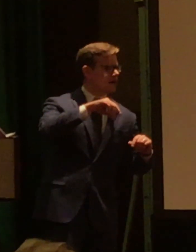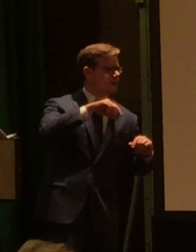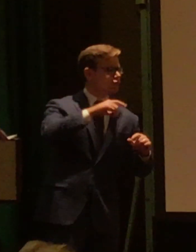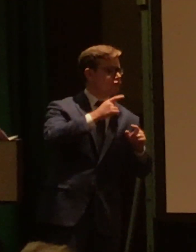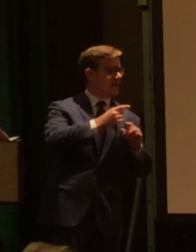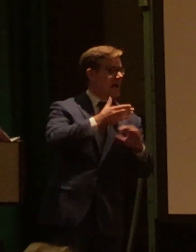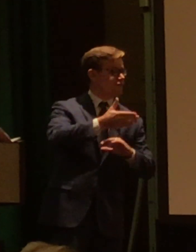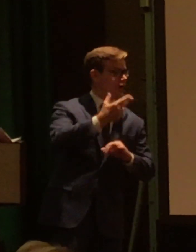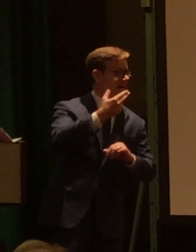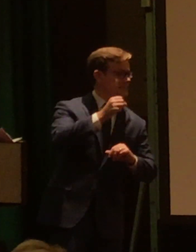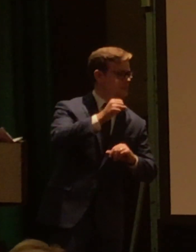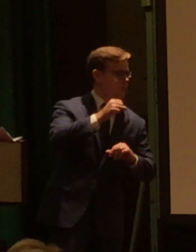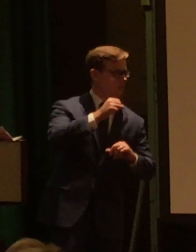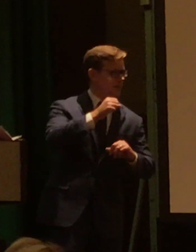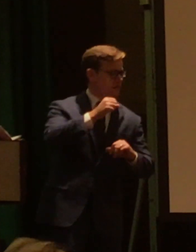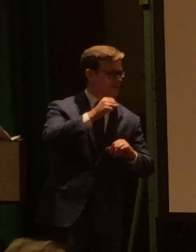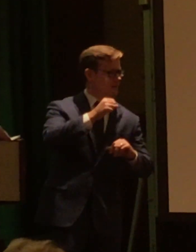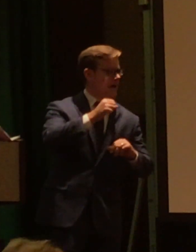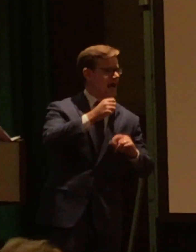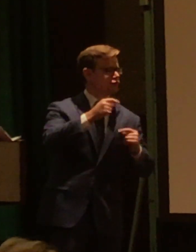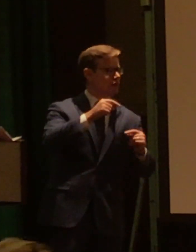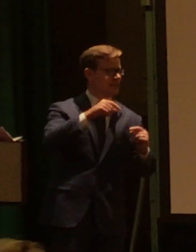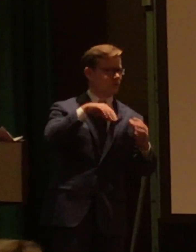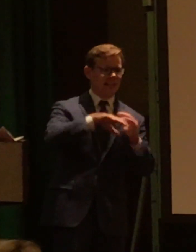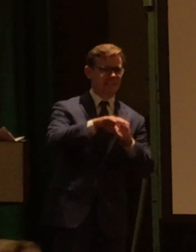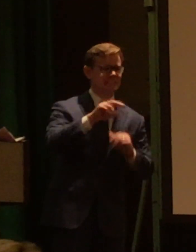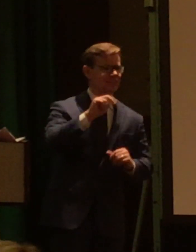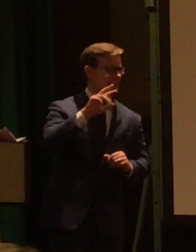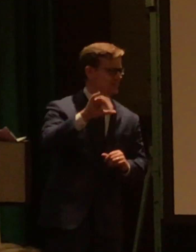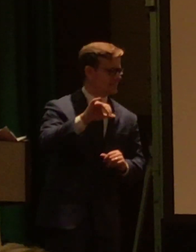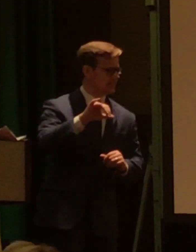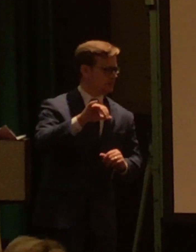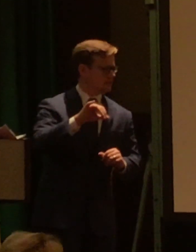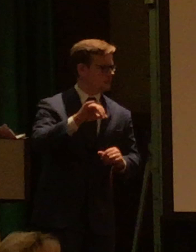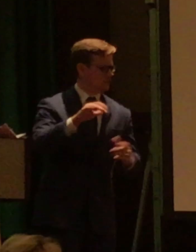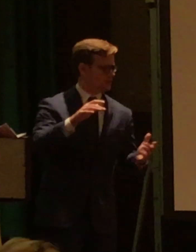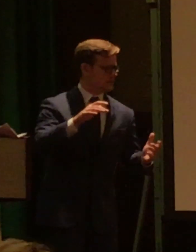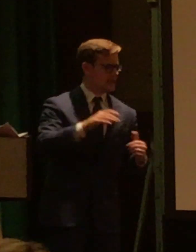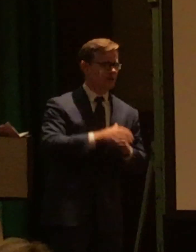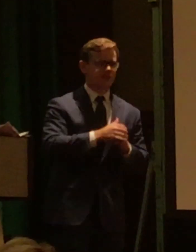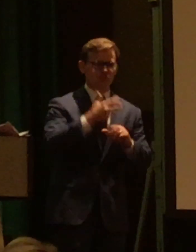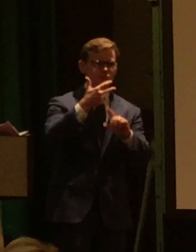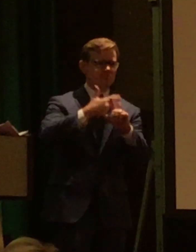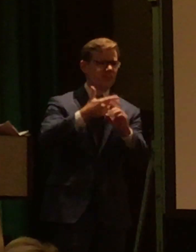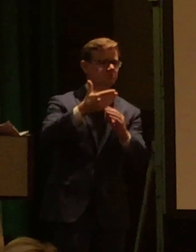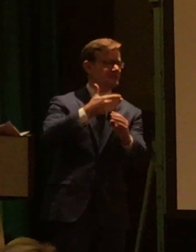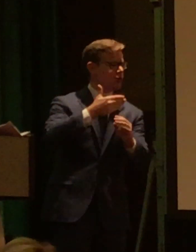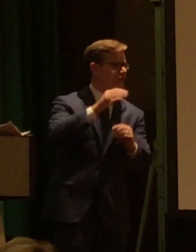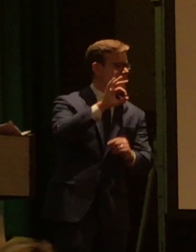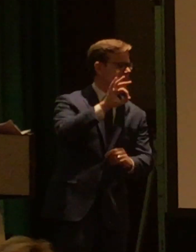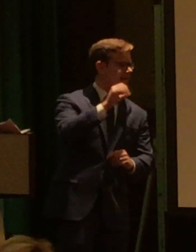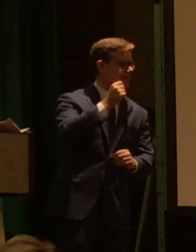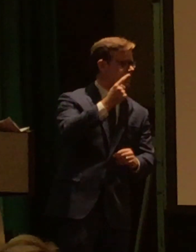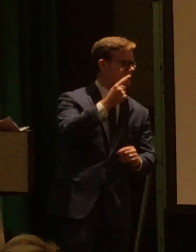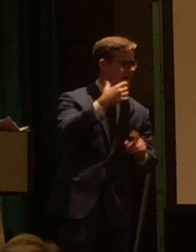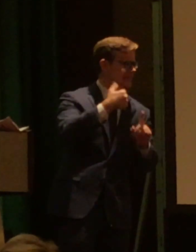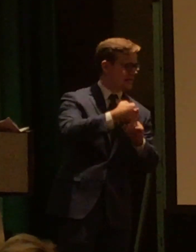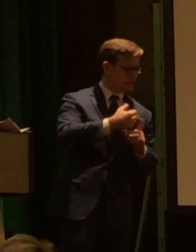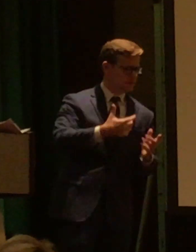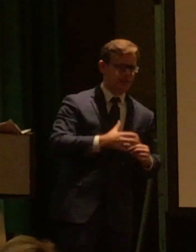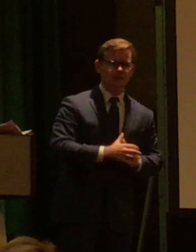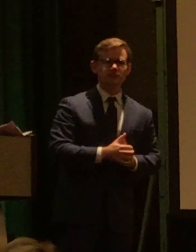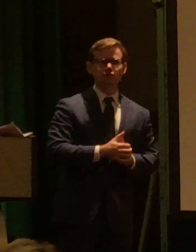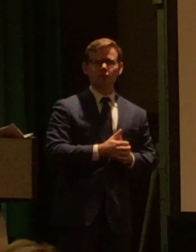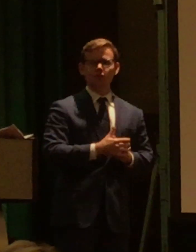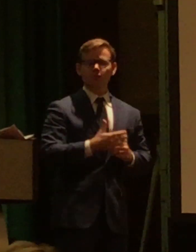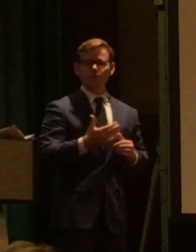Let me back just for a moment. Right after high school, I tried to get into the Navy. And that was 3 months